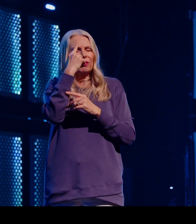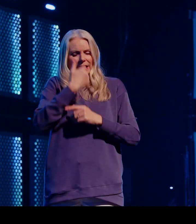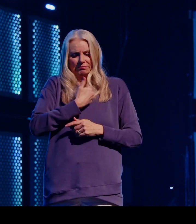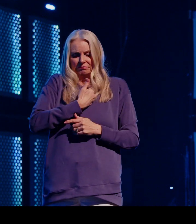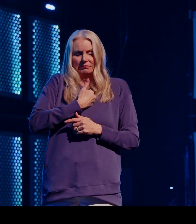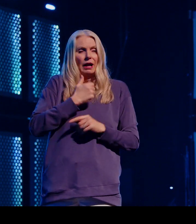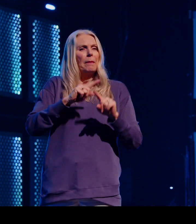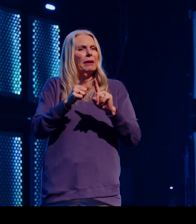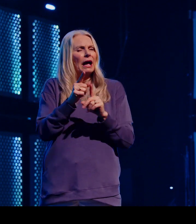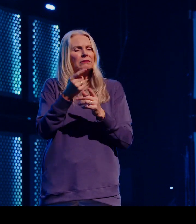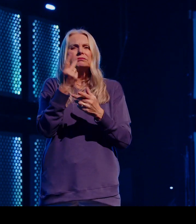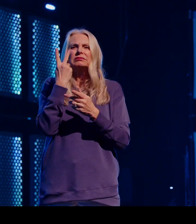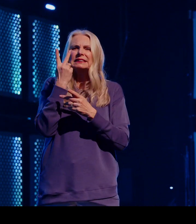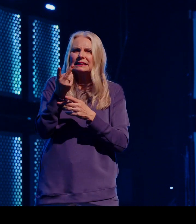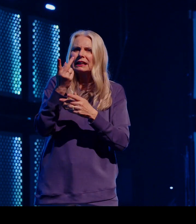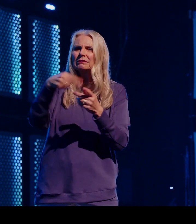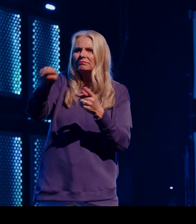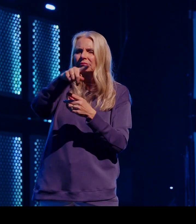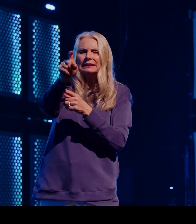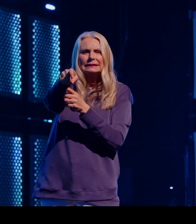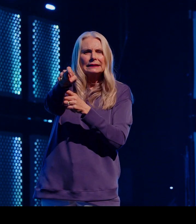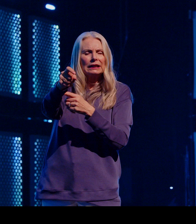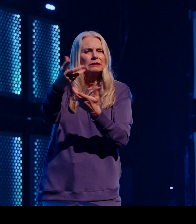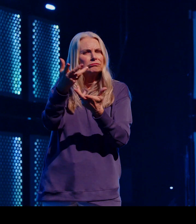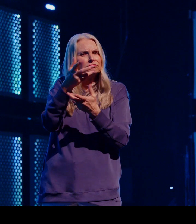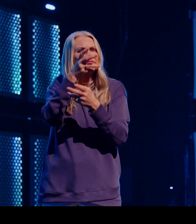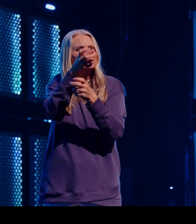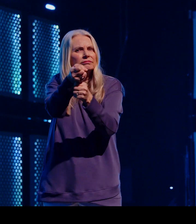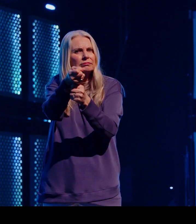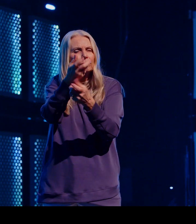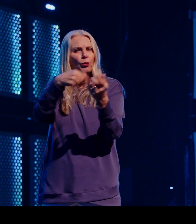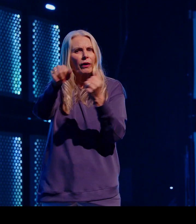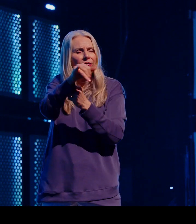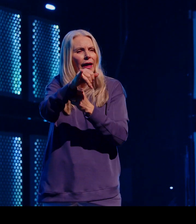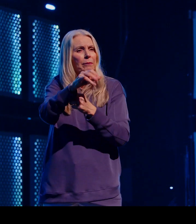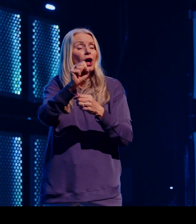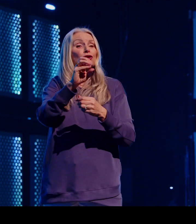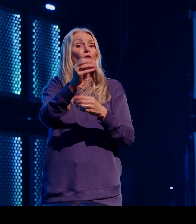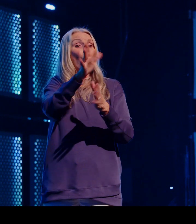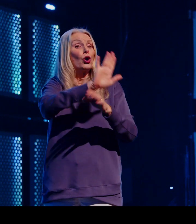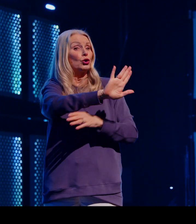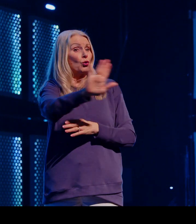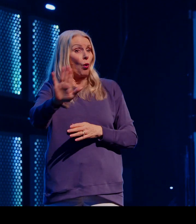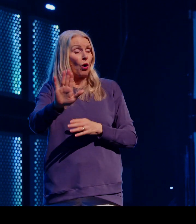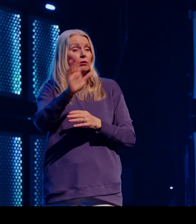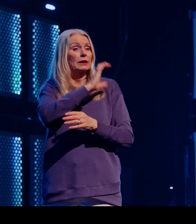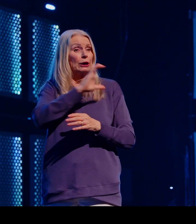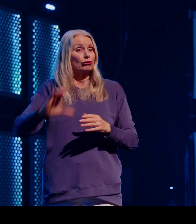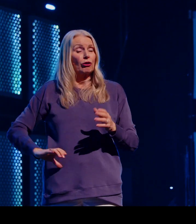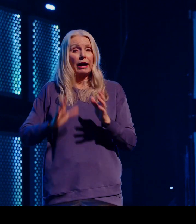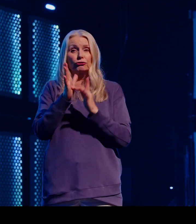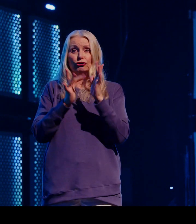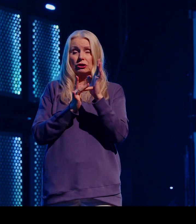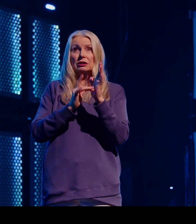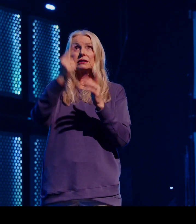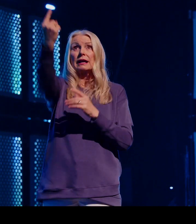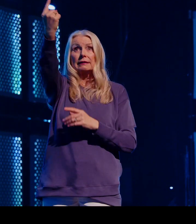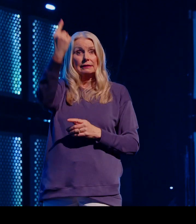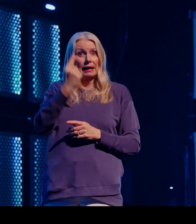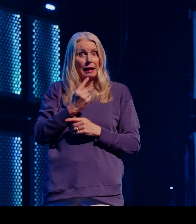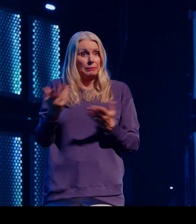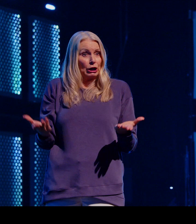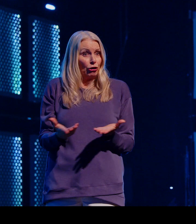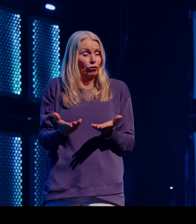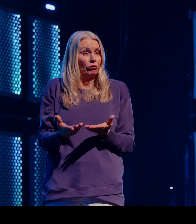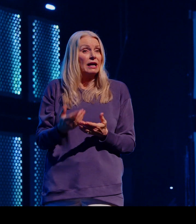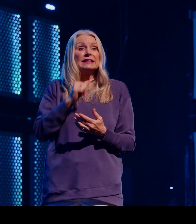the interest of others. Have this mind amongst yourselves, which is yours in Christ Jesus, who, though he was in the form of God, did not count